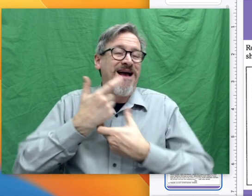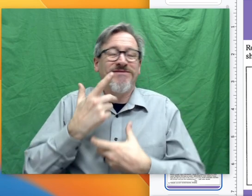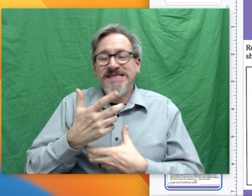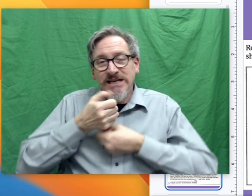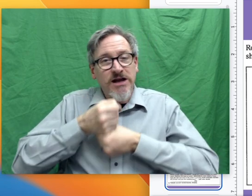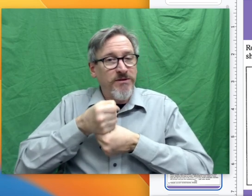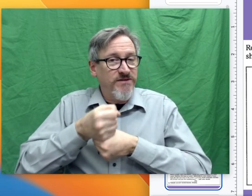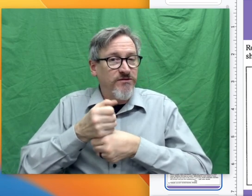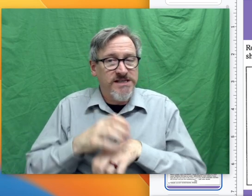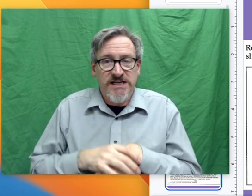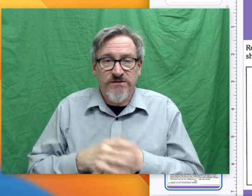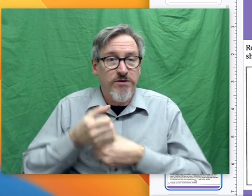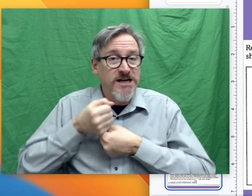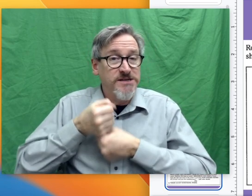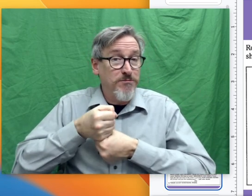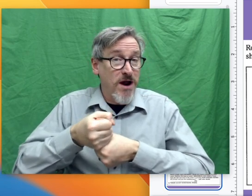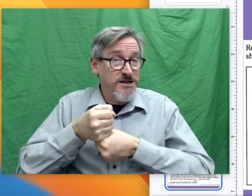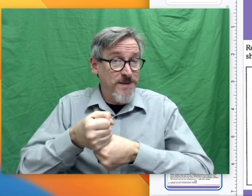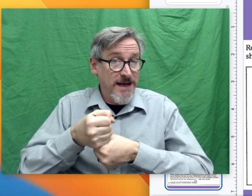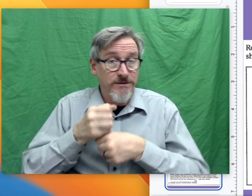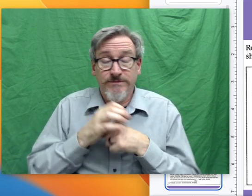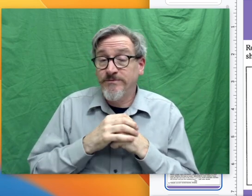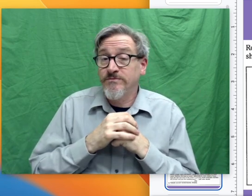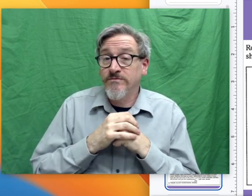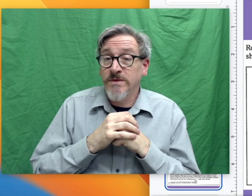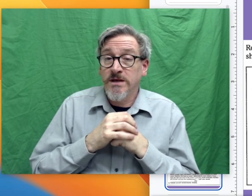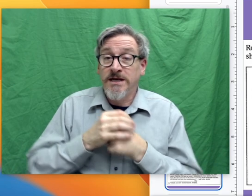I've seen a couple of different signs for bridesmaid,